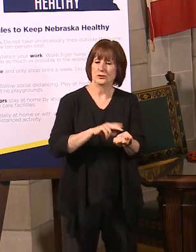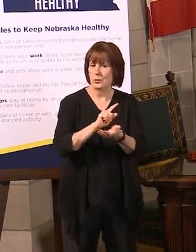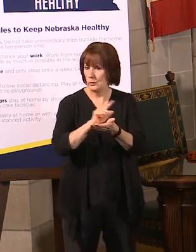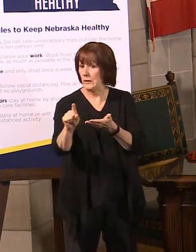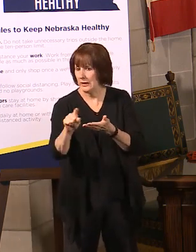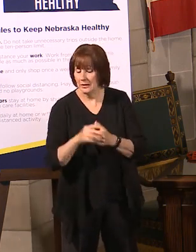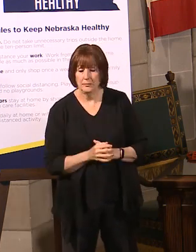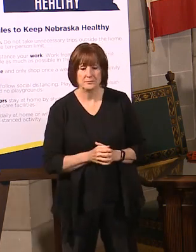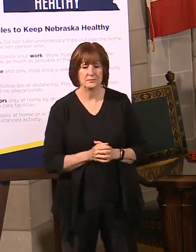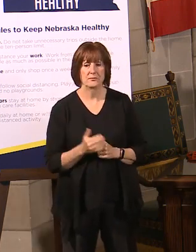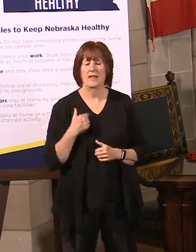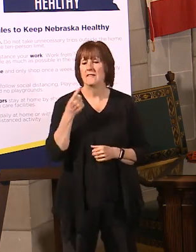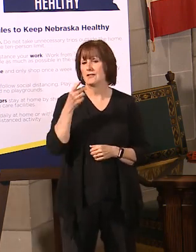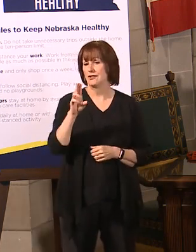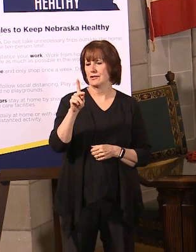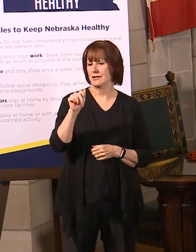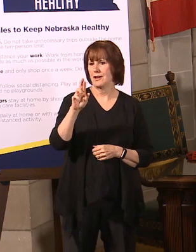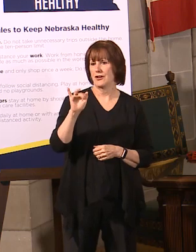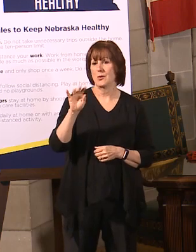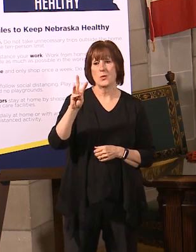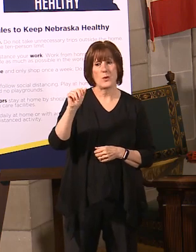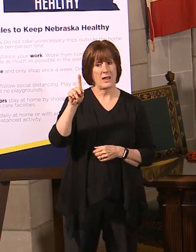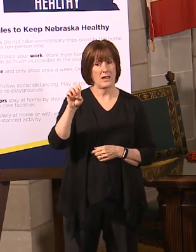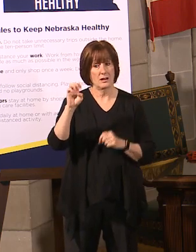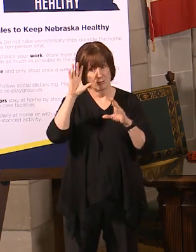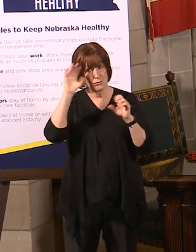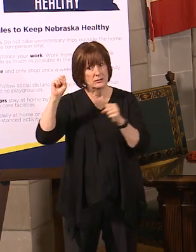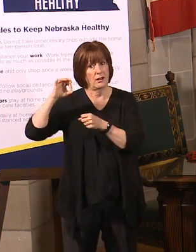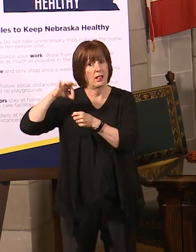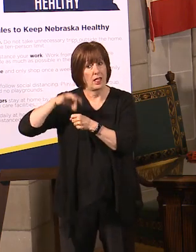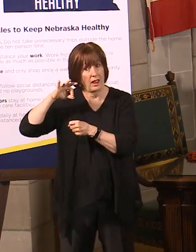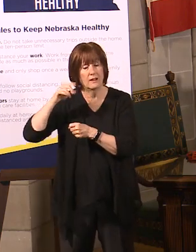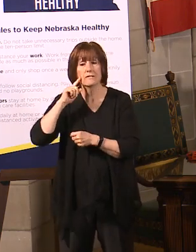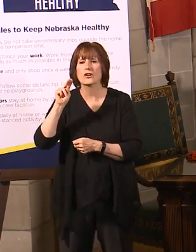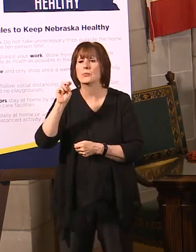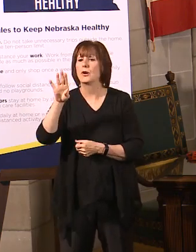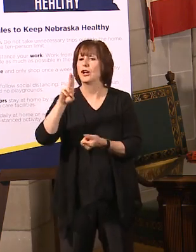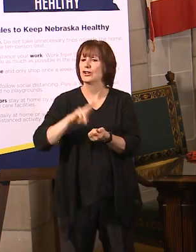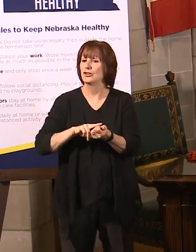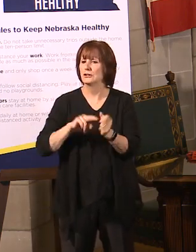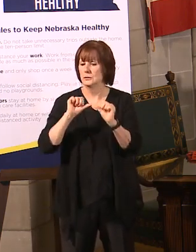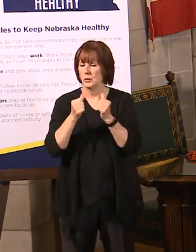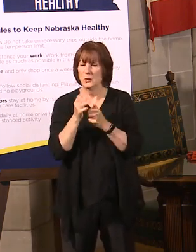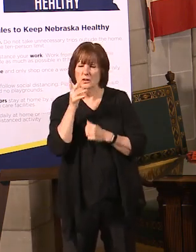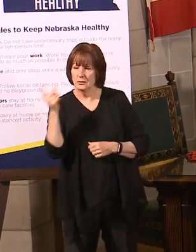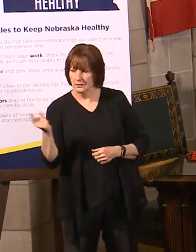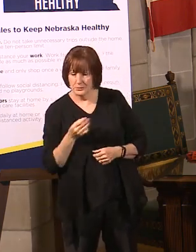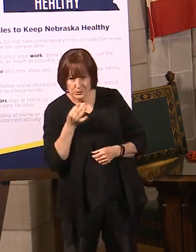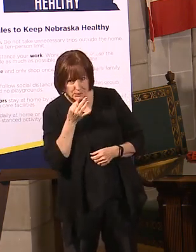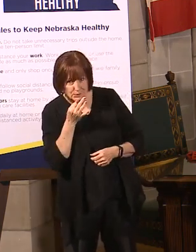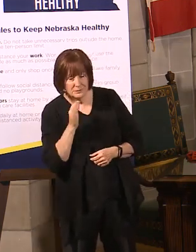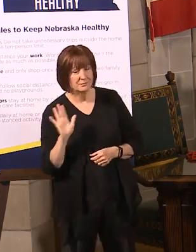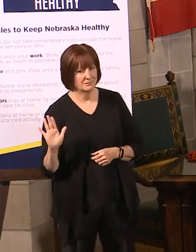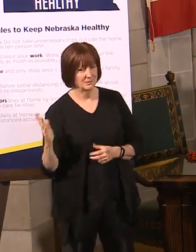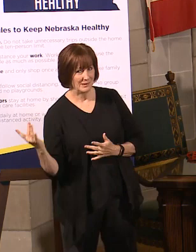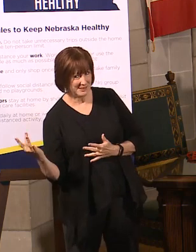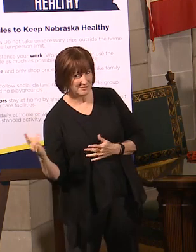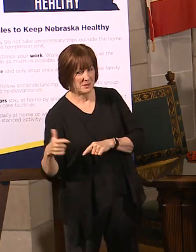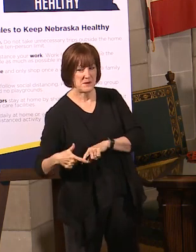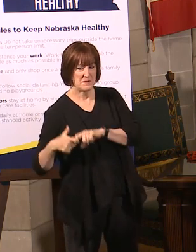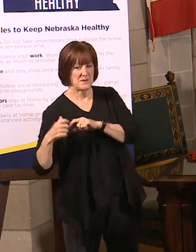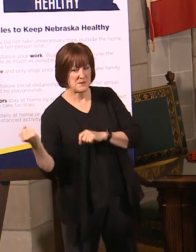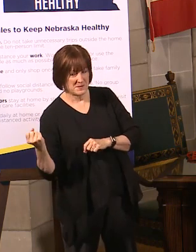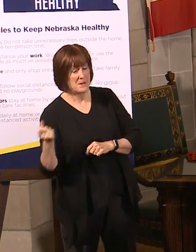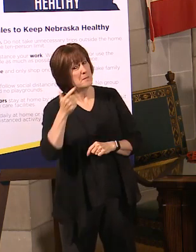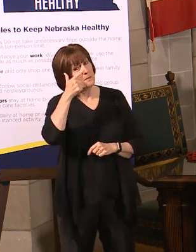And we have Dr. Carrie Wade, who's the president-elect of the Nebraska Nurses Association, going to come up here in a minute. But before you do that, Doctor, hold on just a